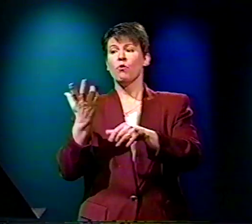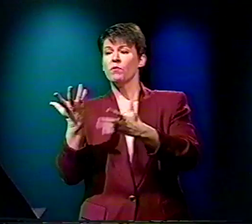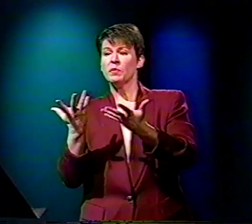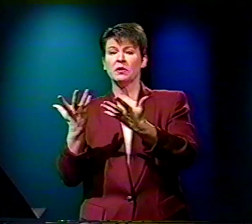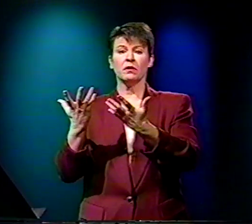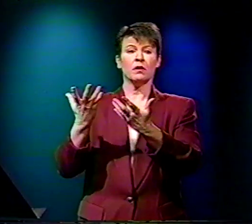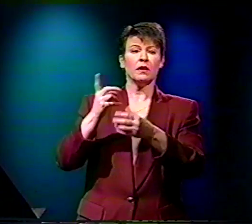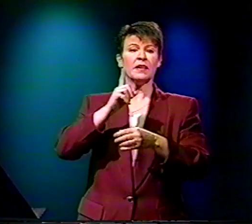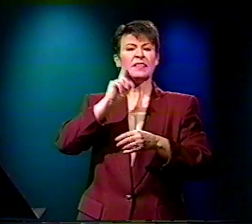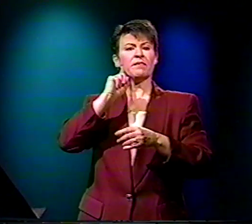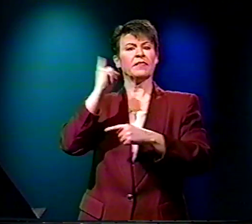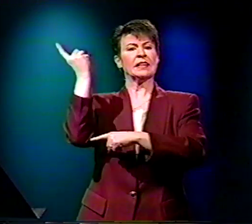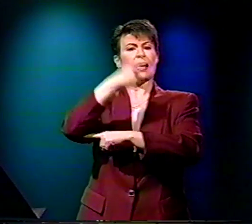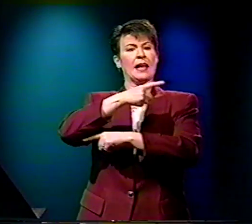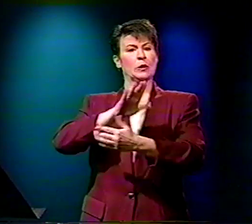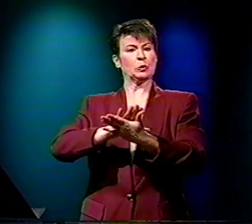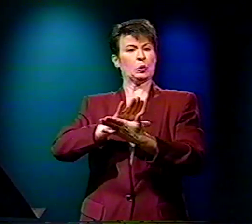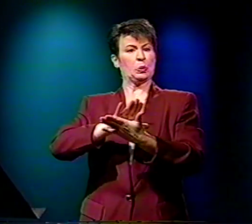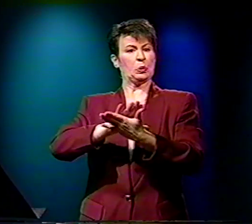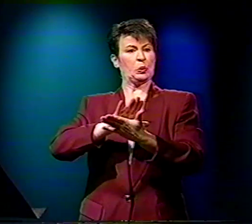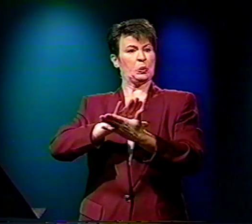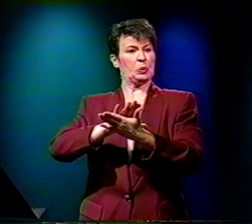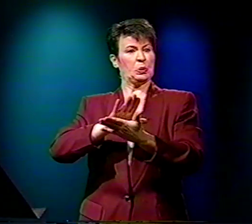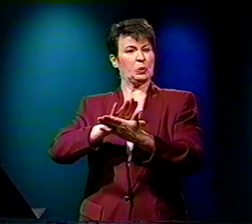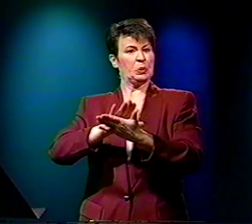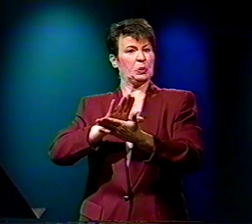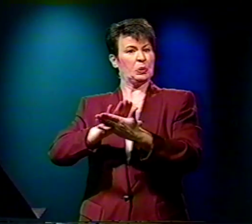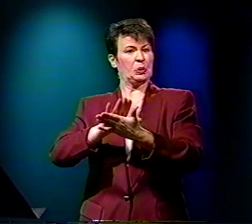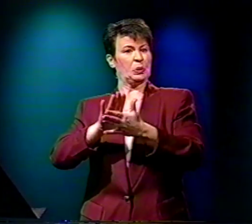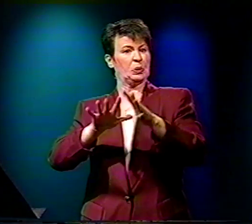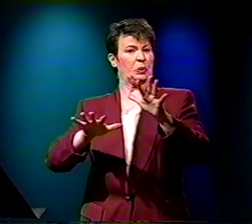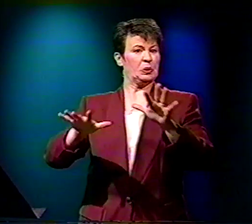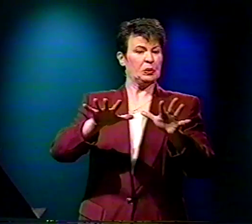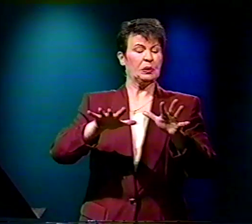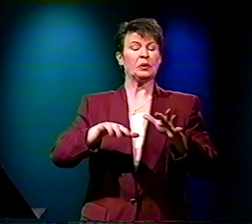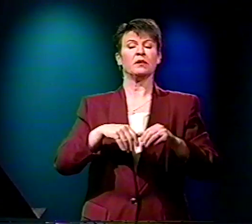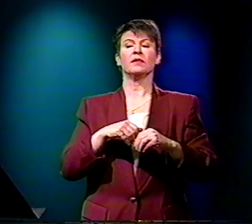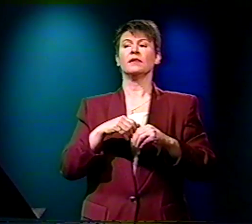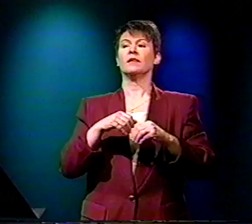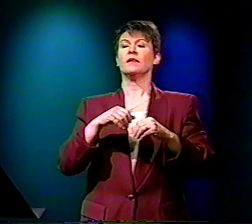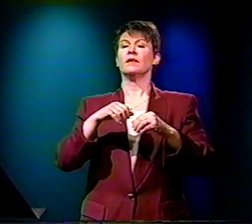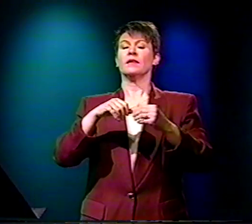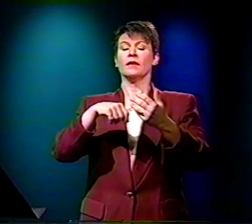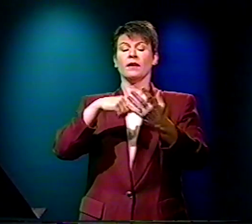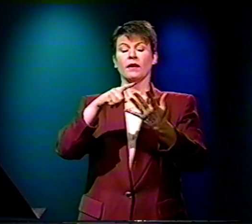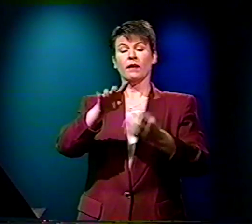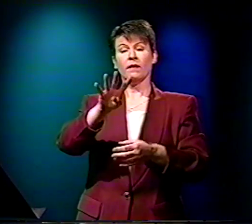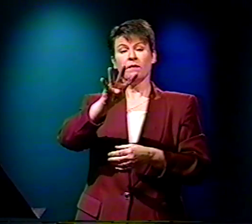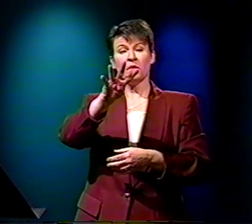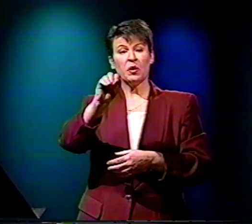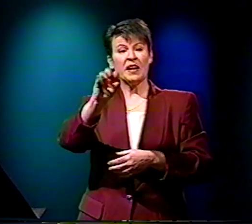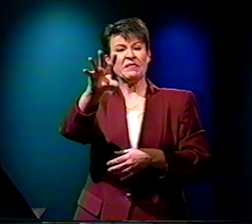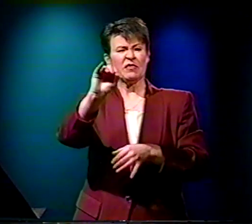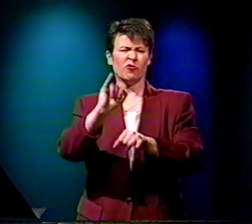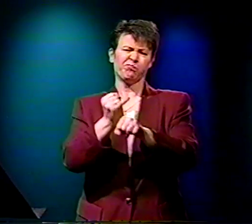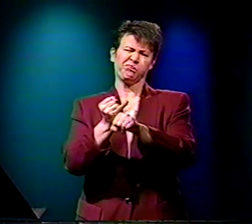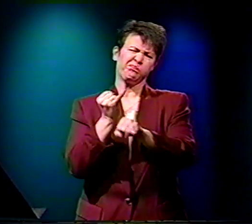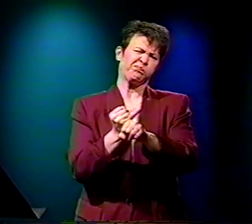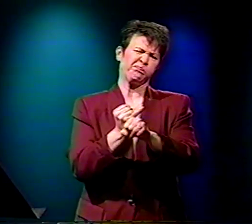their primary education was through residential school or perhaps even a day school where they attended classes with all deaf students. Or even